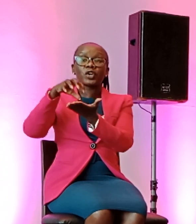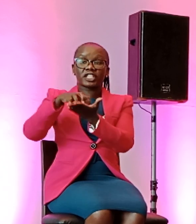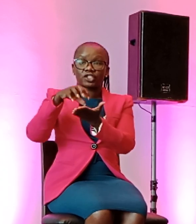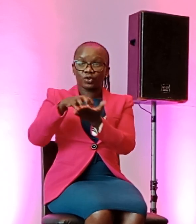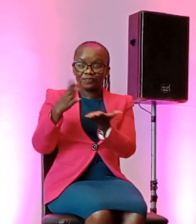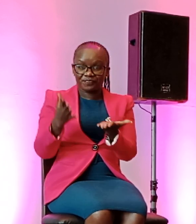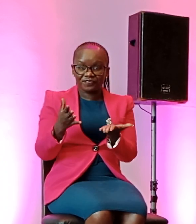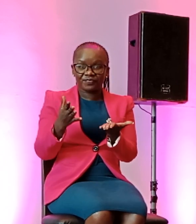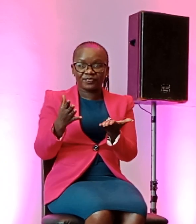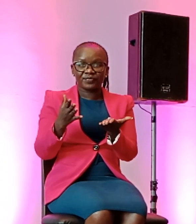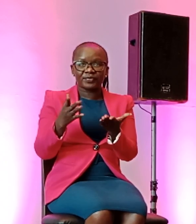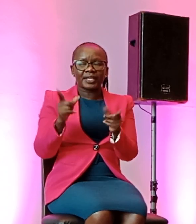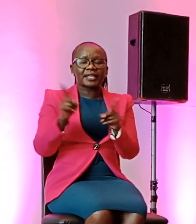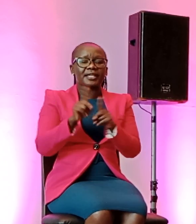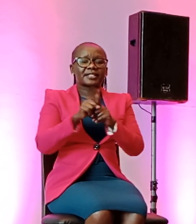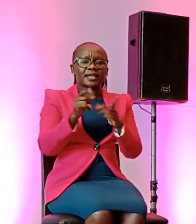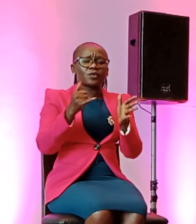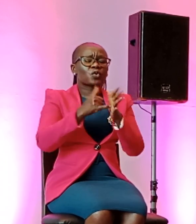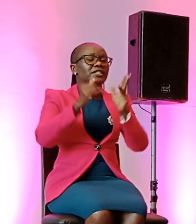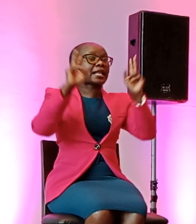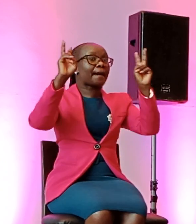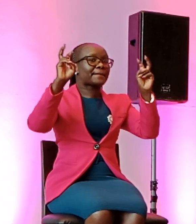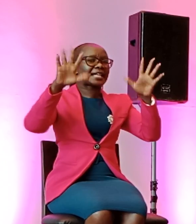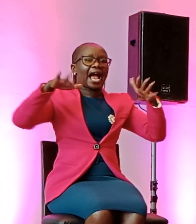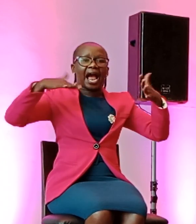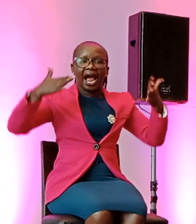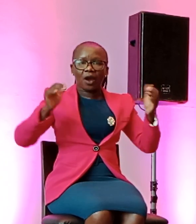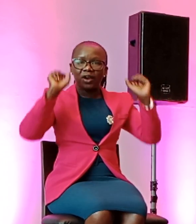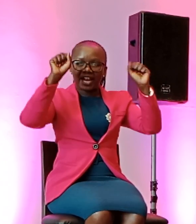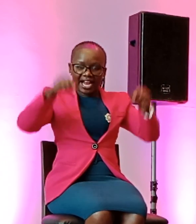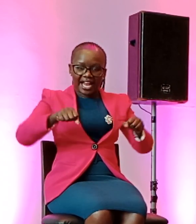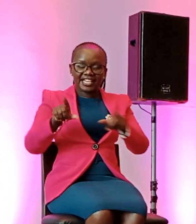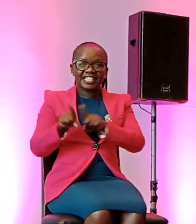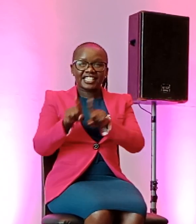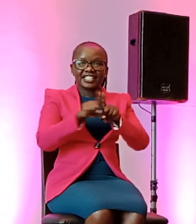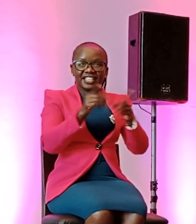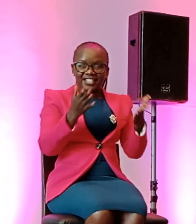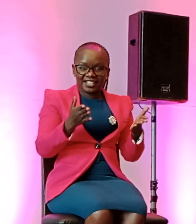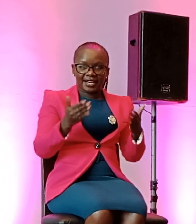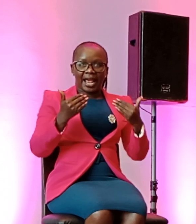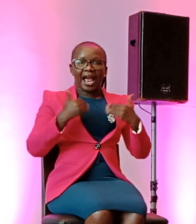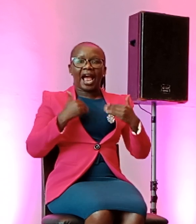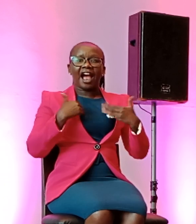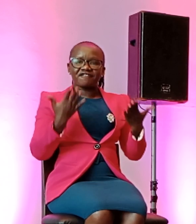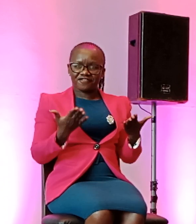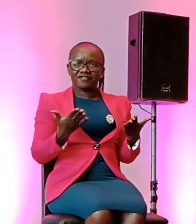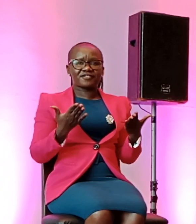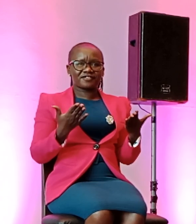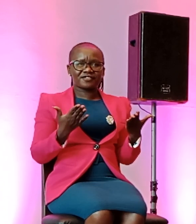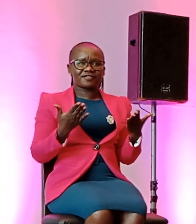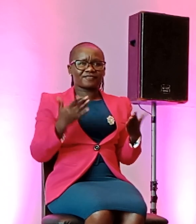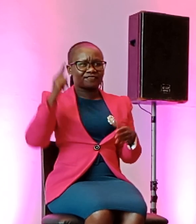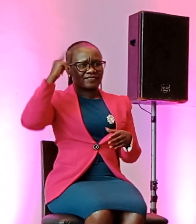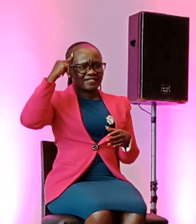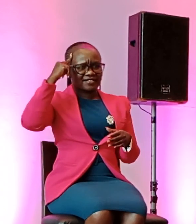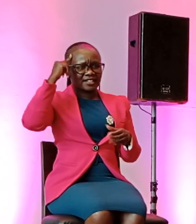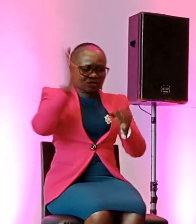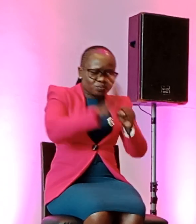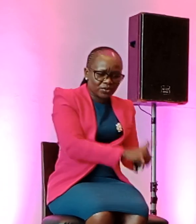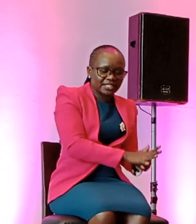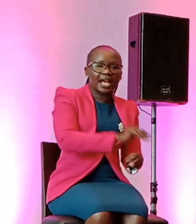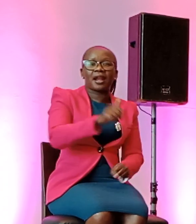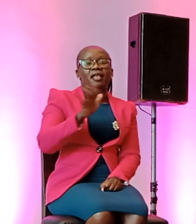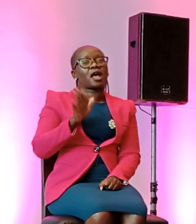positions in places that matter, how you can still have the guts to put down